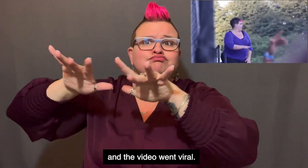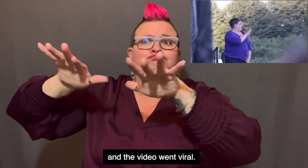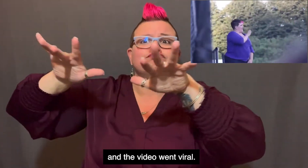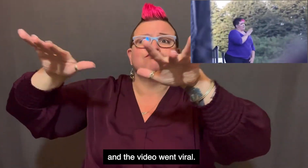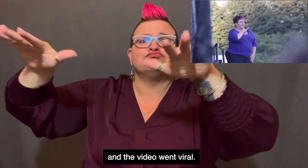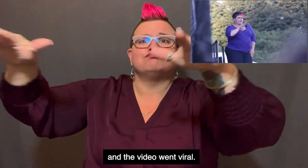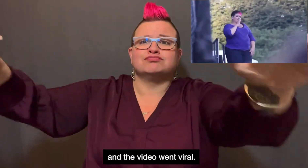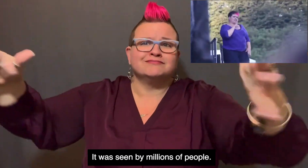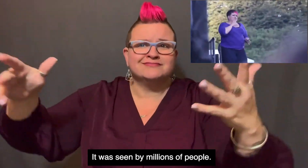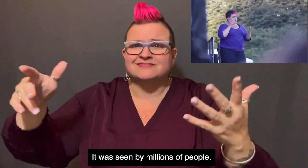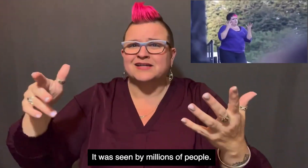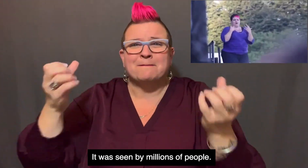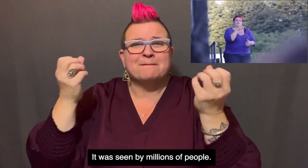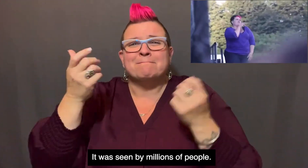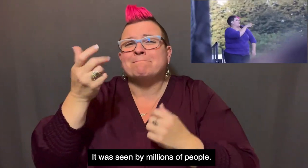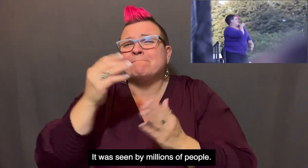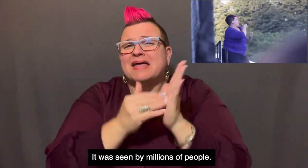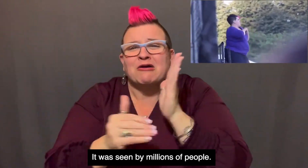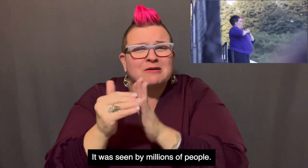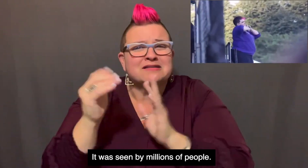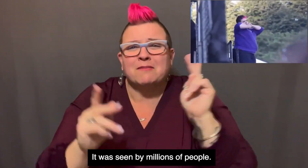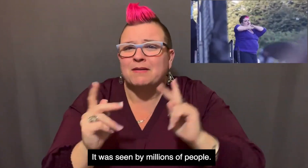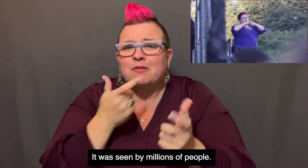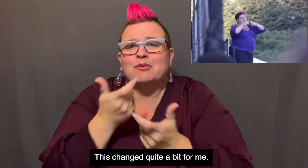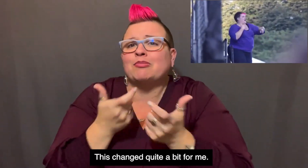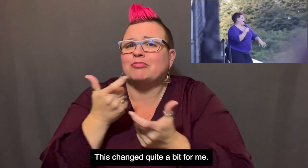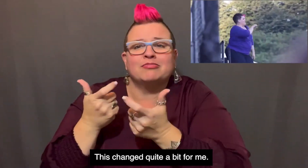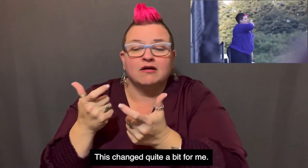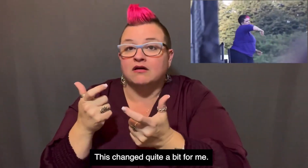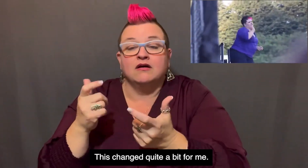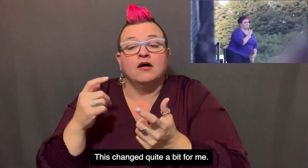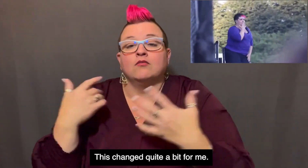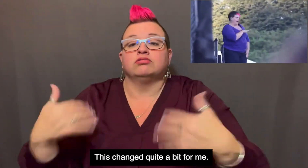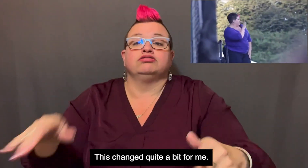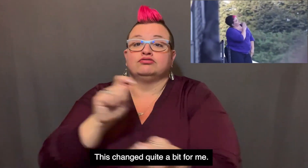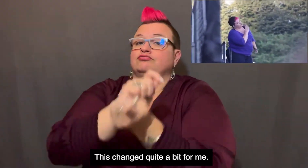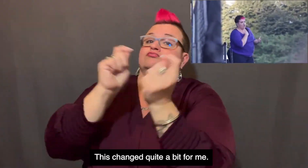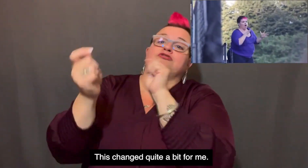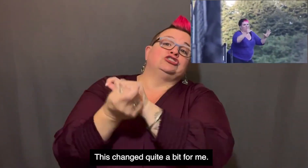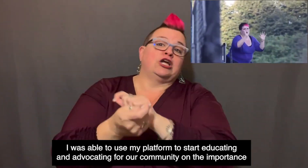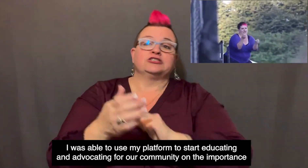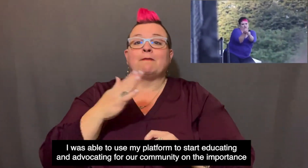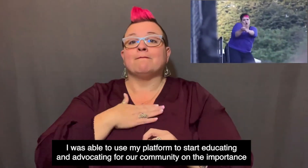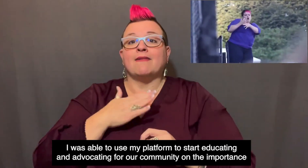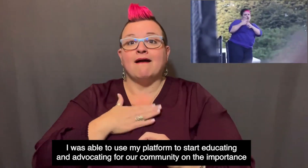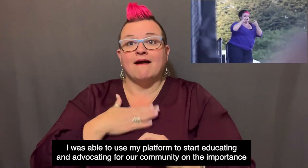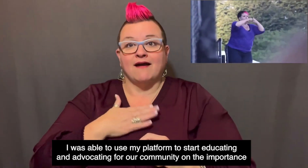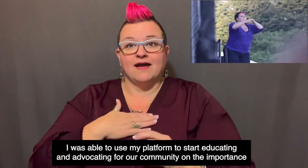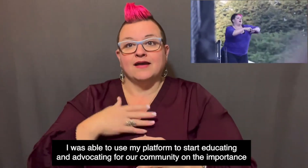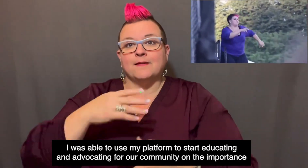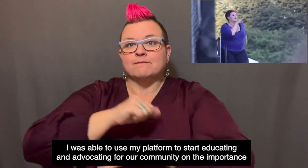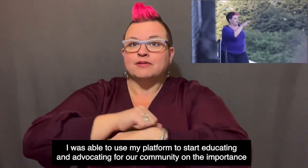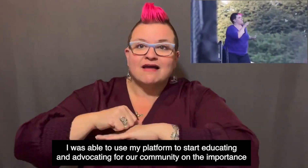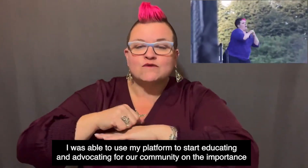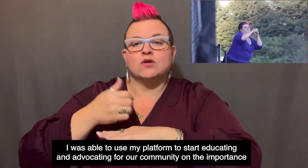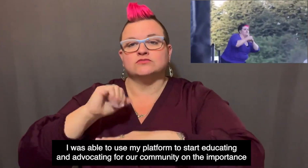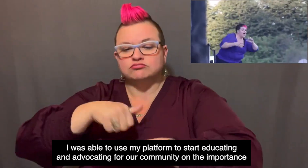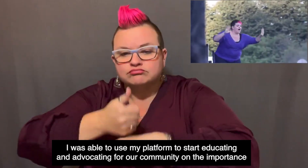viral. It was seen by millions of people. This changed quite a bit for me. I was able to use my platform to start educating